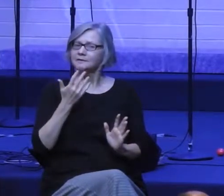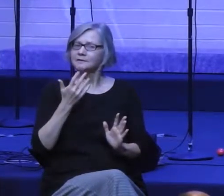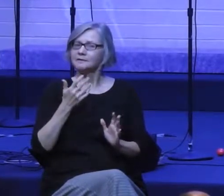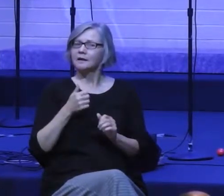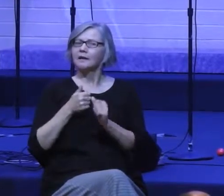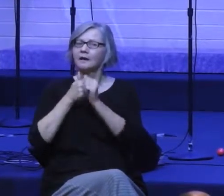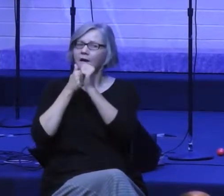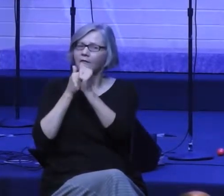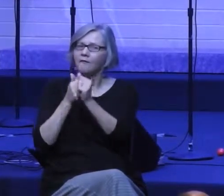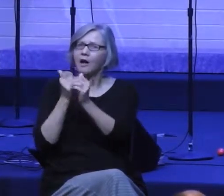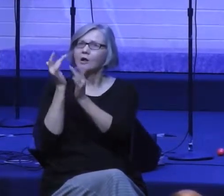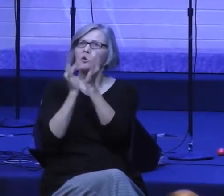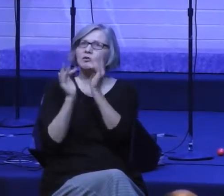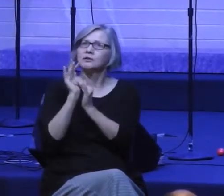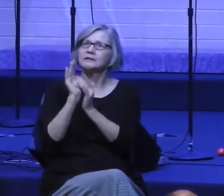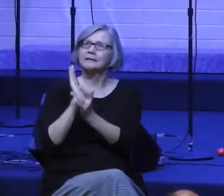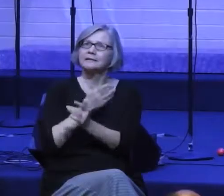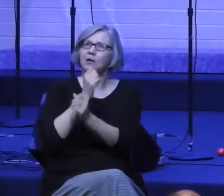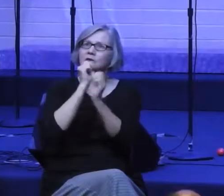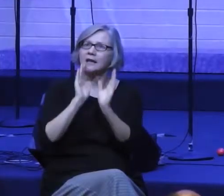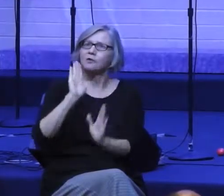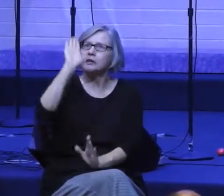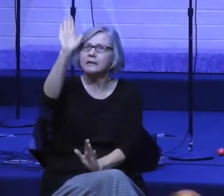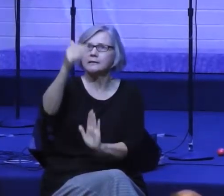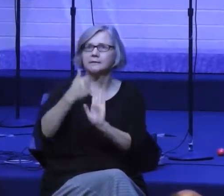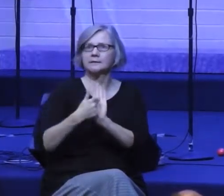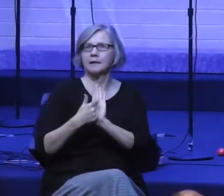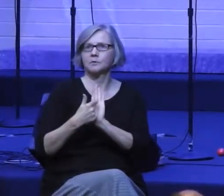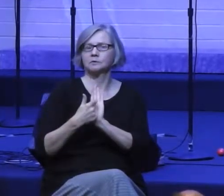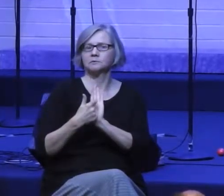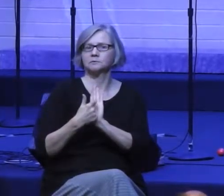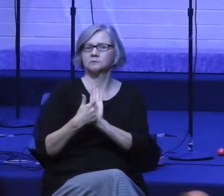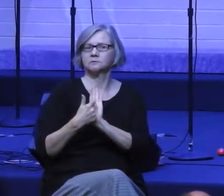our doubts and uncertainties.